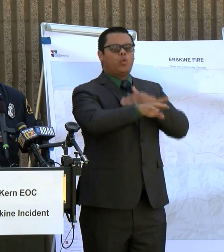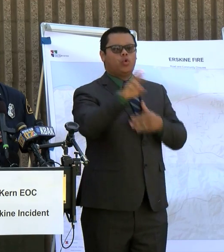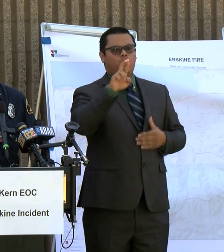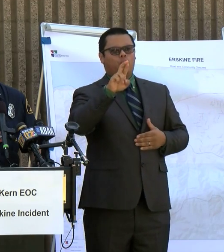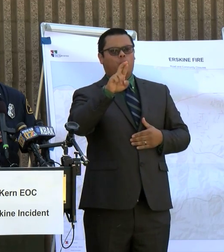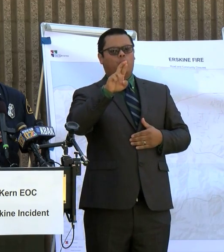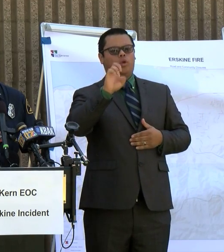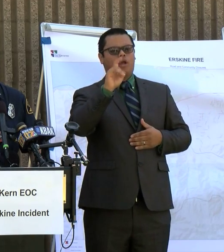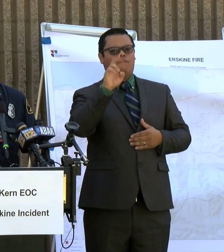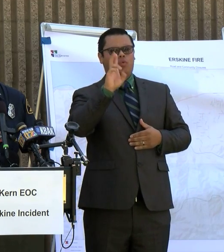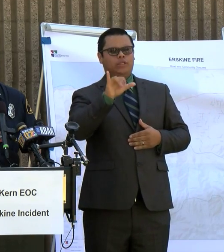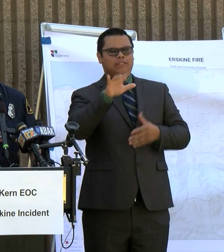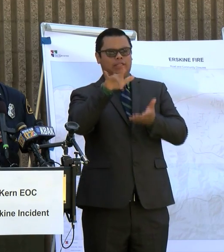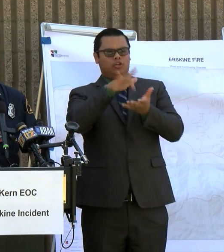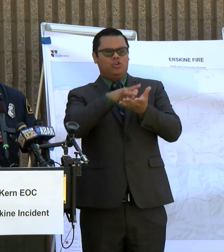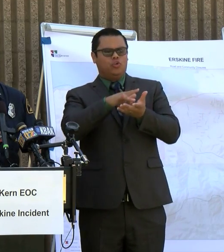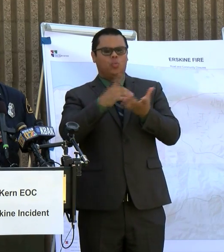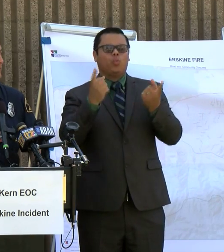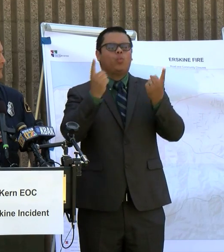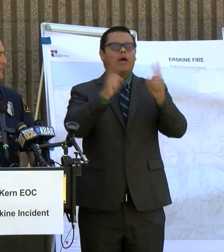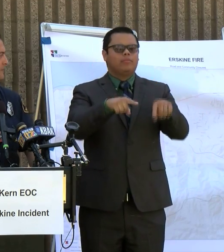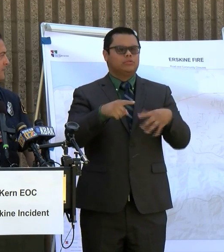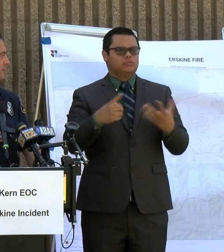and what kind of assistance would they get?